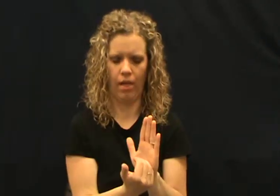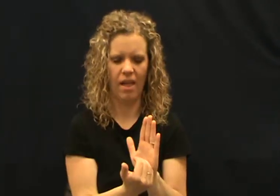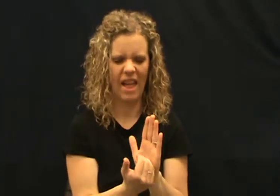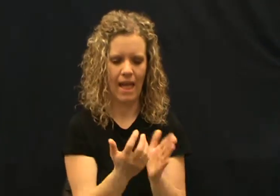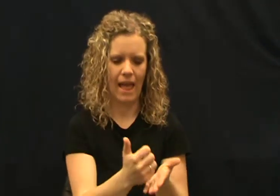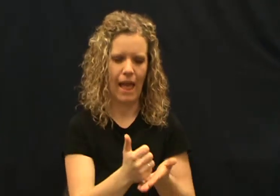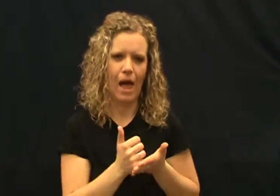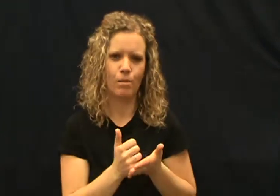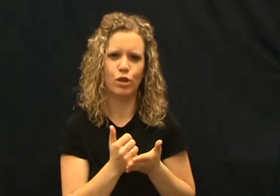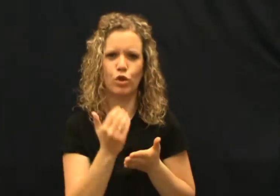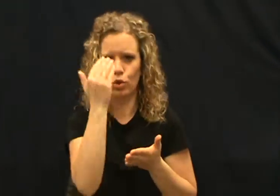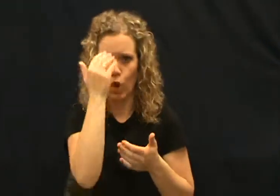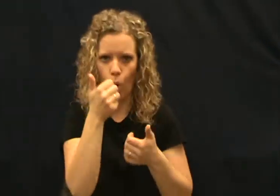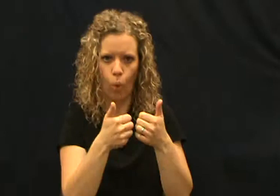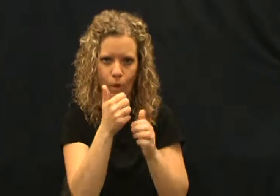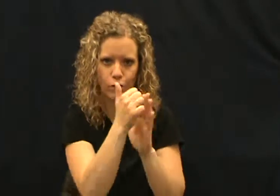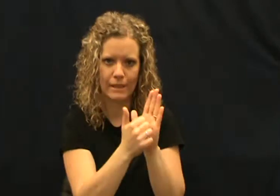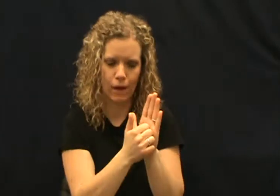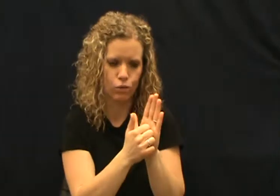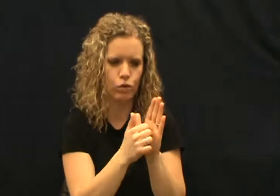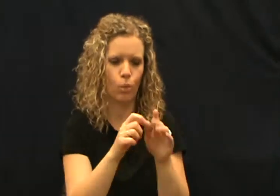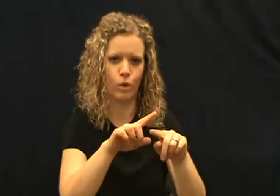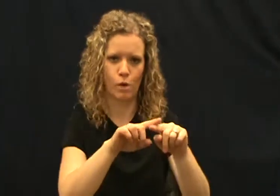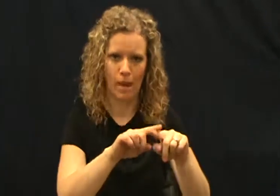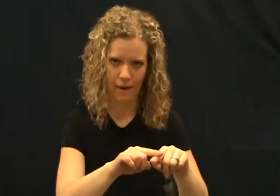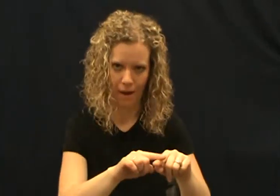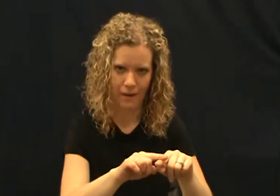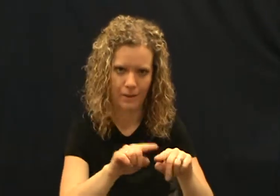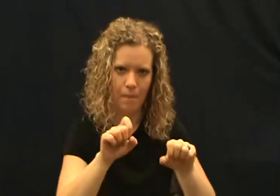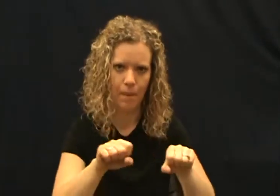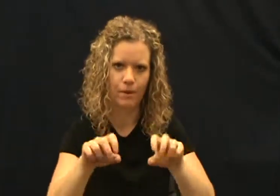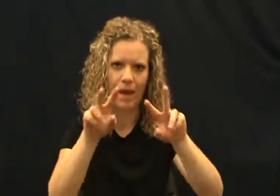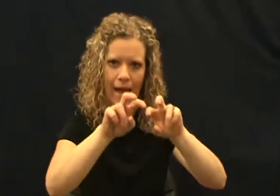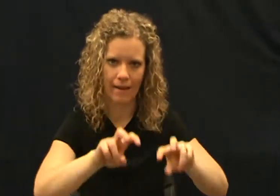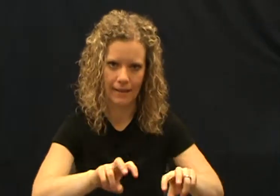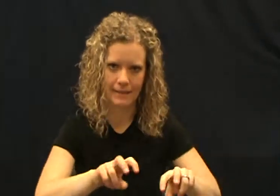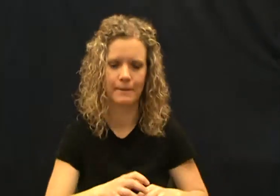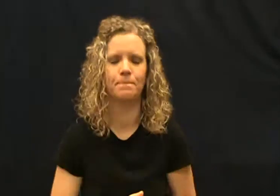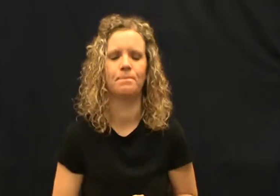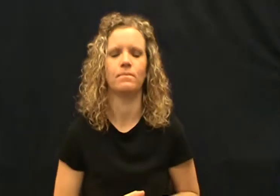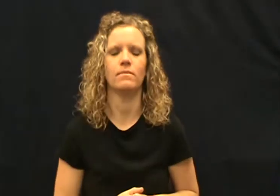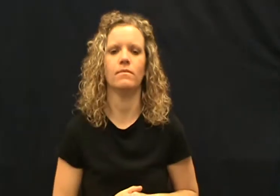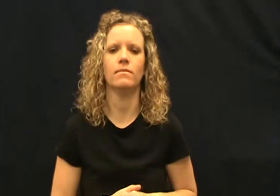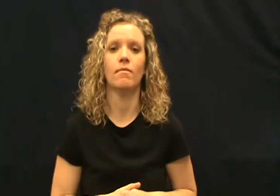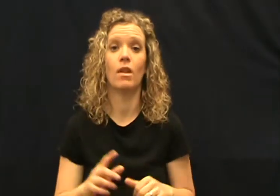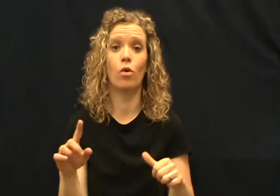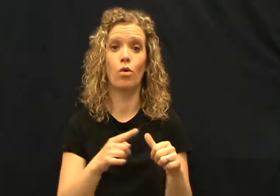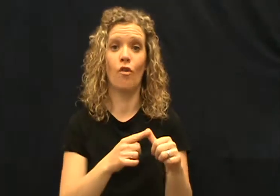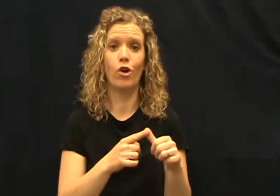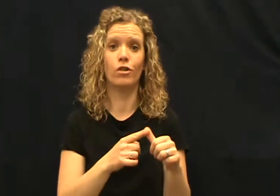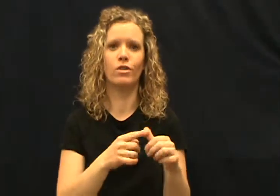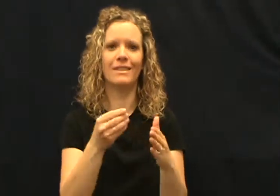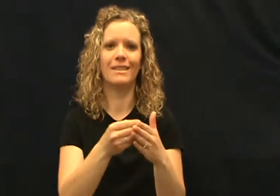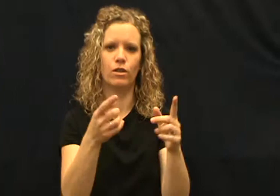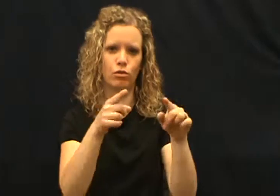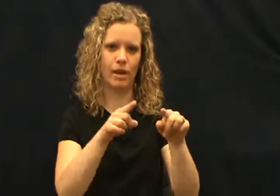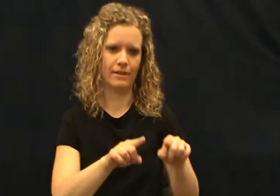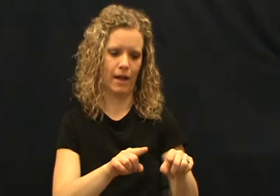a transaction. So let's take a look at the transaction that would occur when we begin a